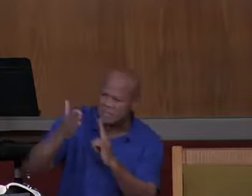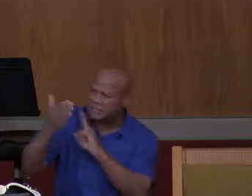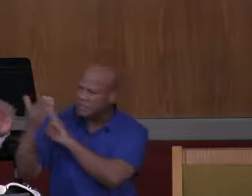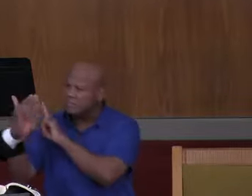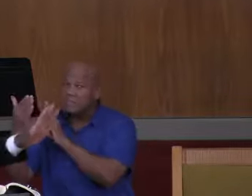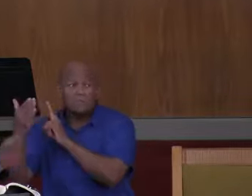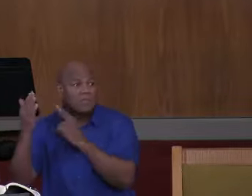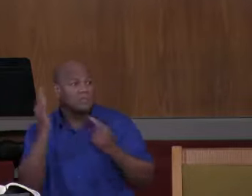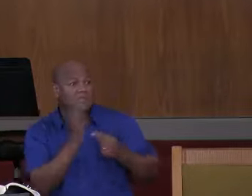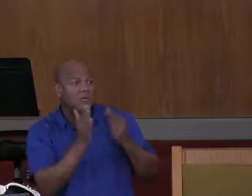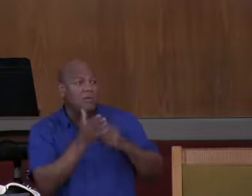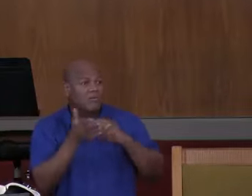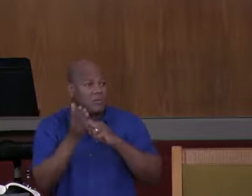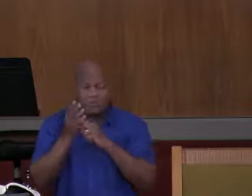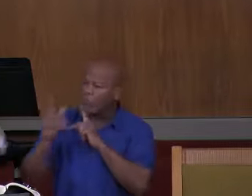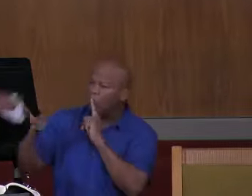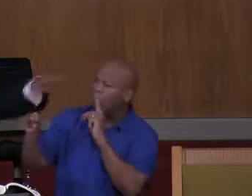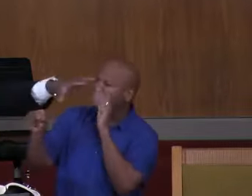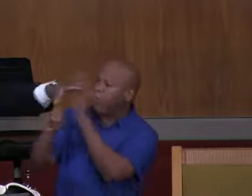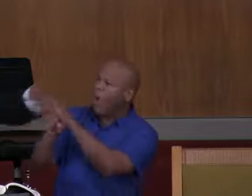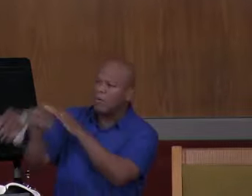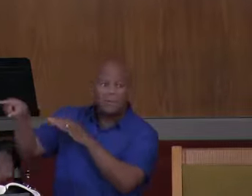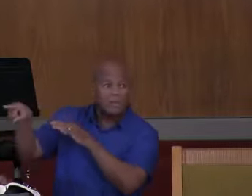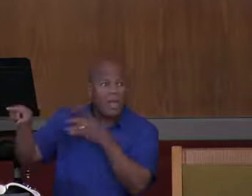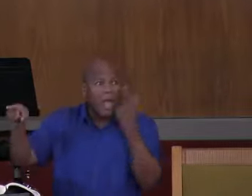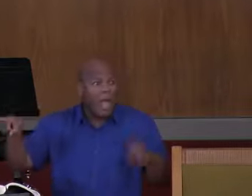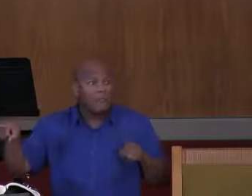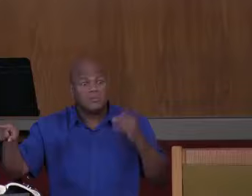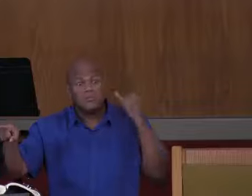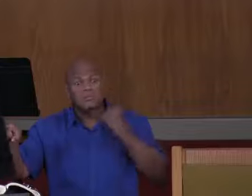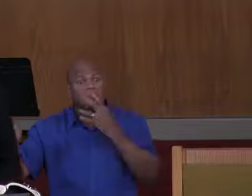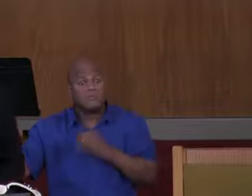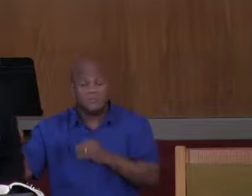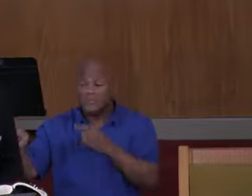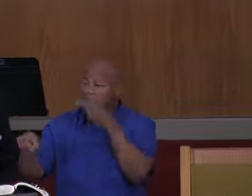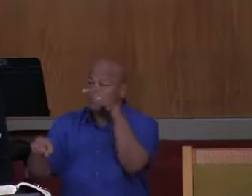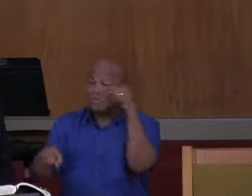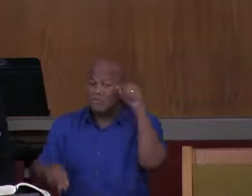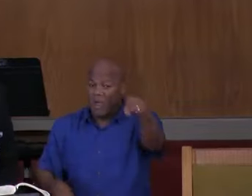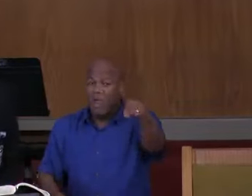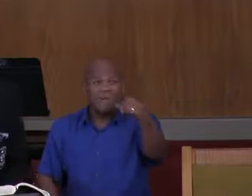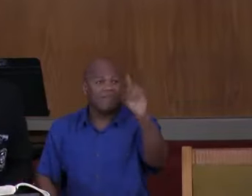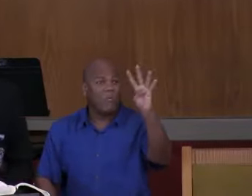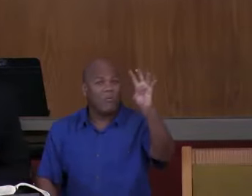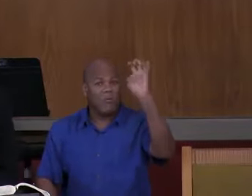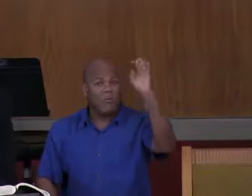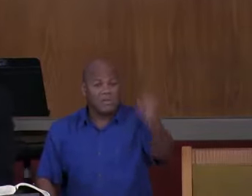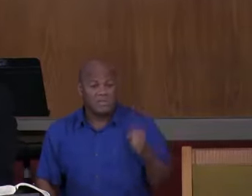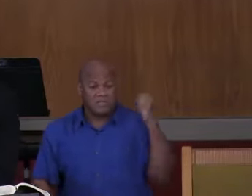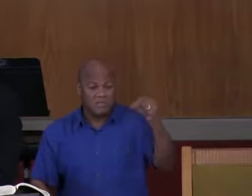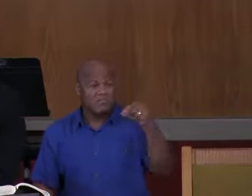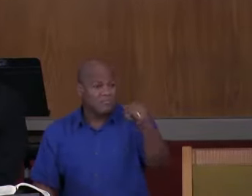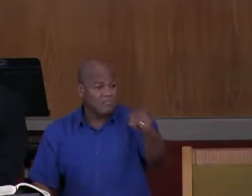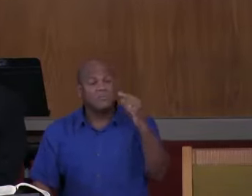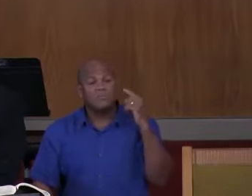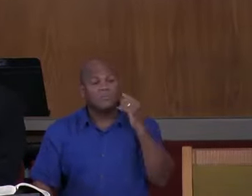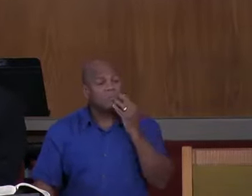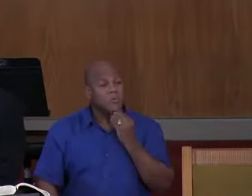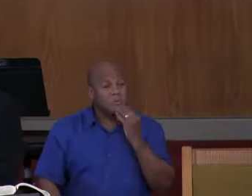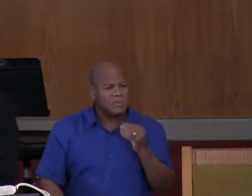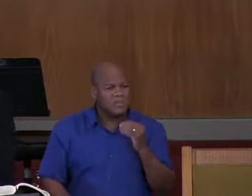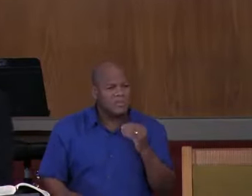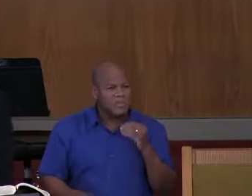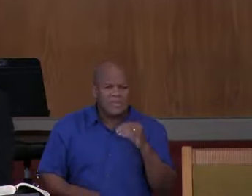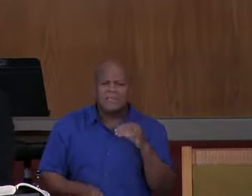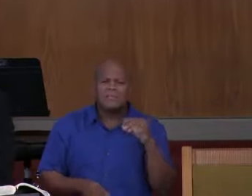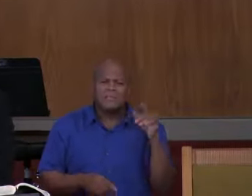sometimes they speak of promise. When Israel had been in Egypt for 400 years, the first request was, Pharaoh, let us go to